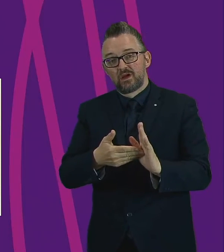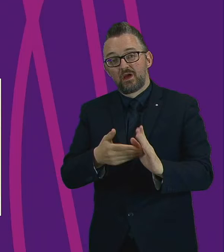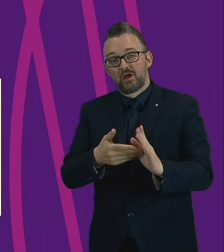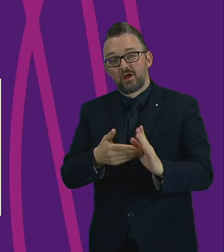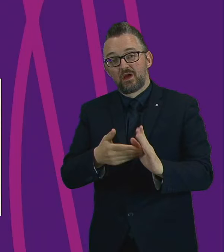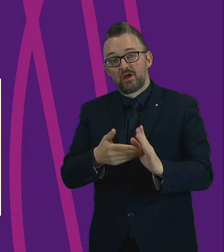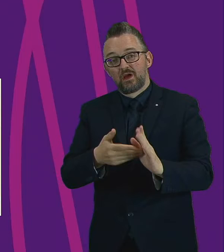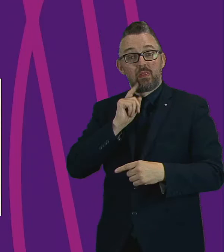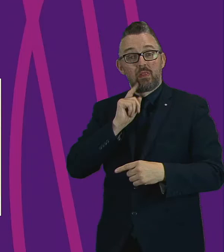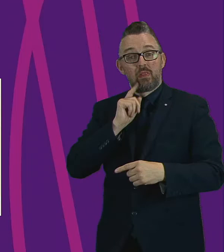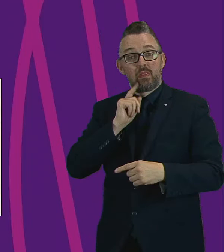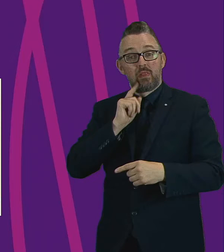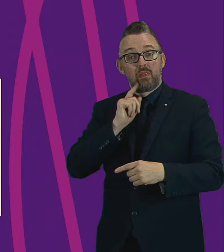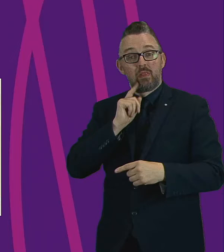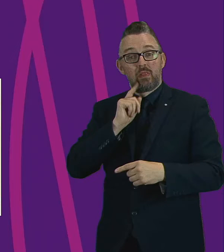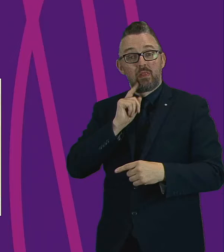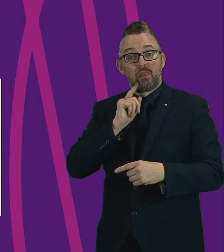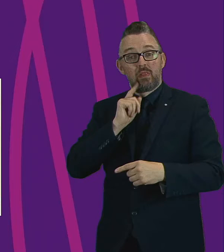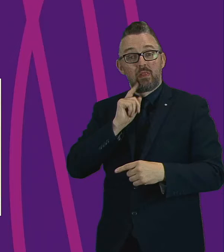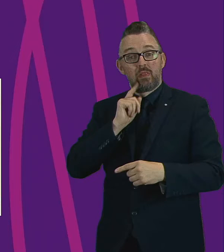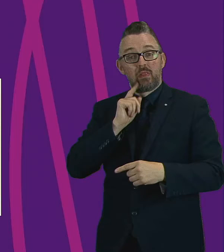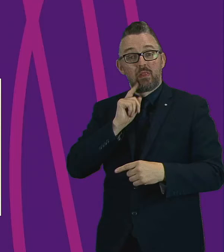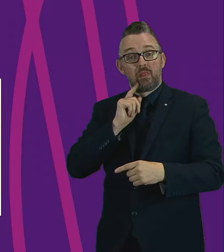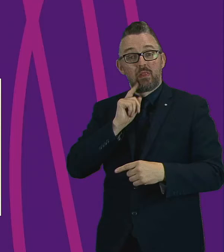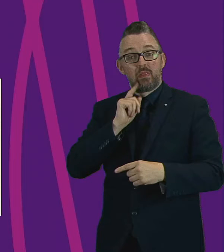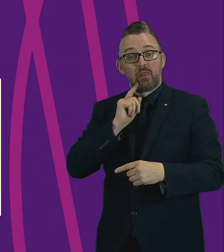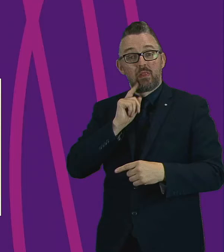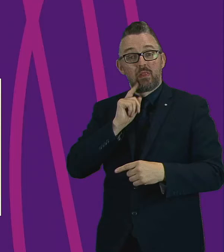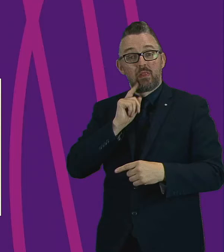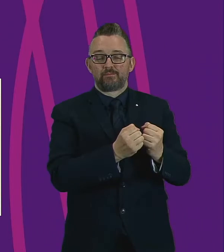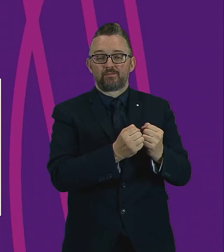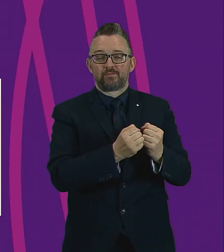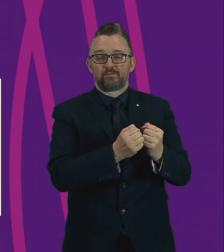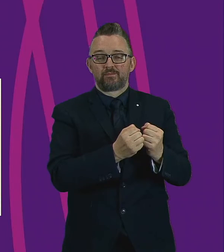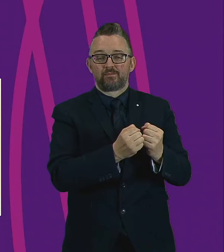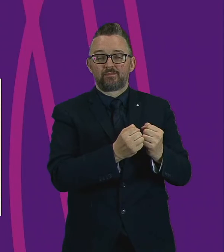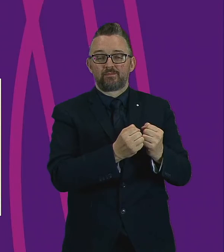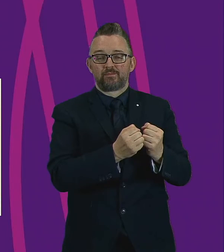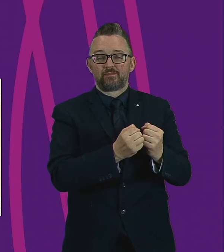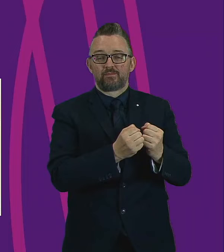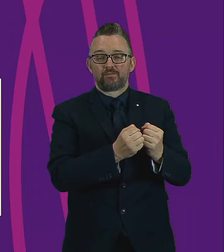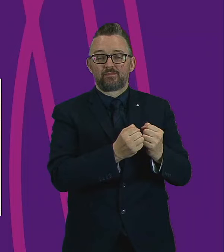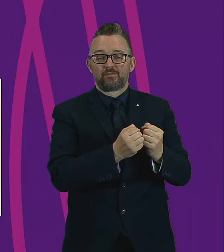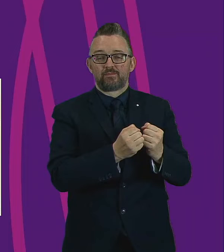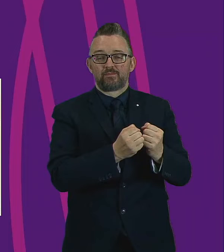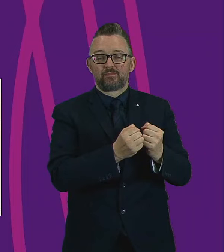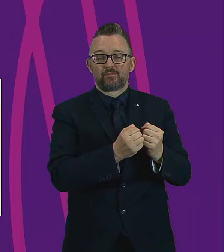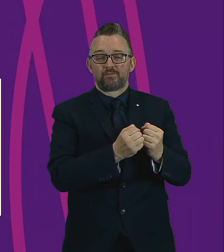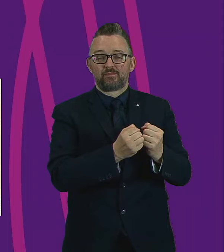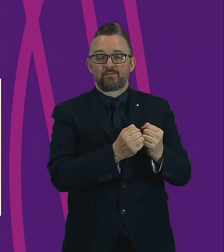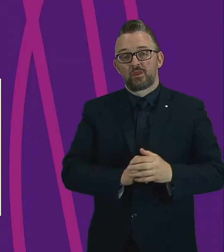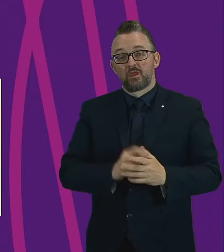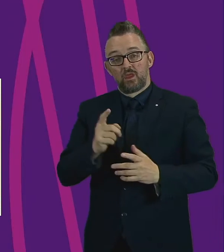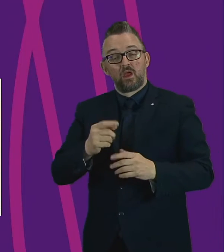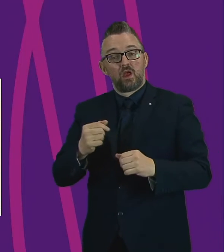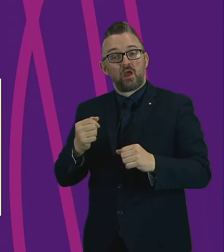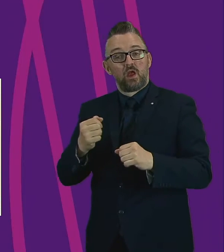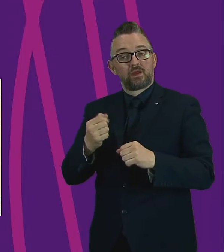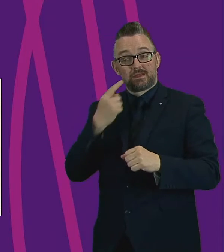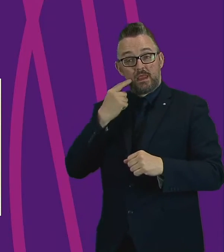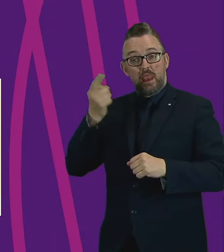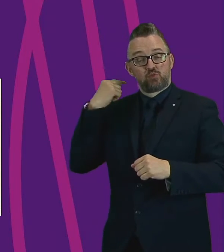can safely work on infrastructure in small teams to reduce the risk of spreading the virus. And at the Construction Cross-Party Group